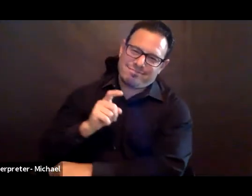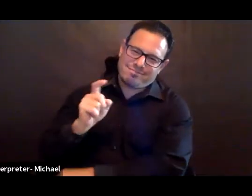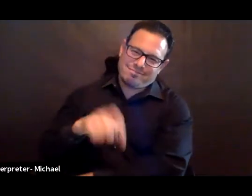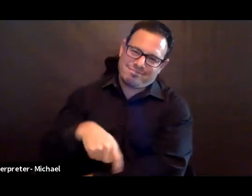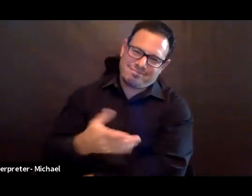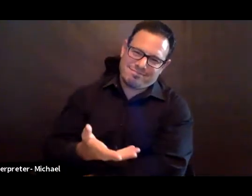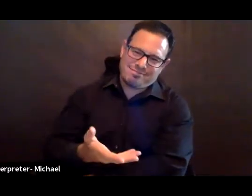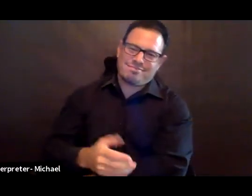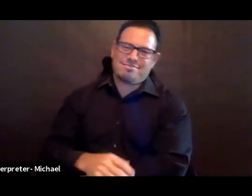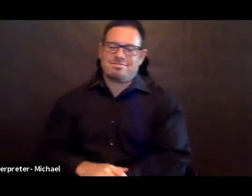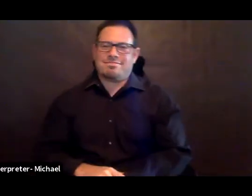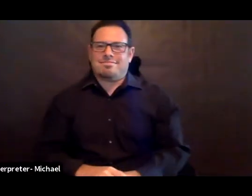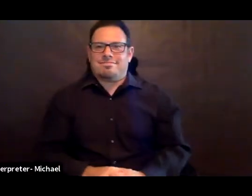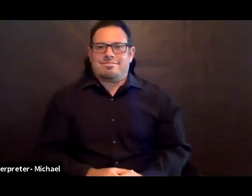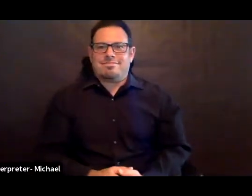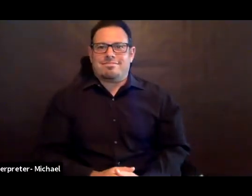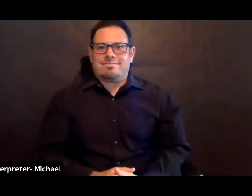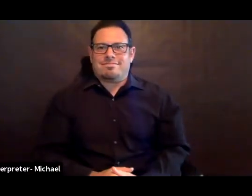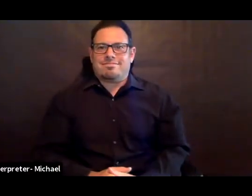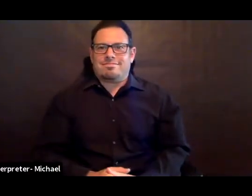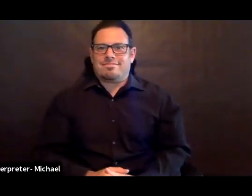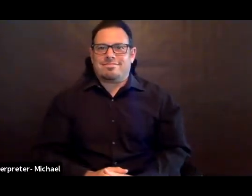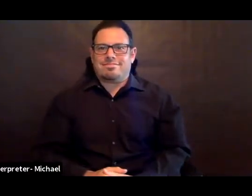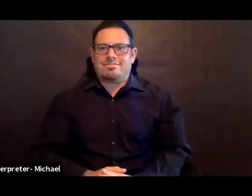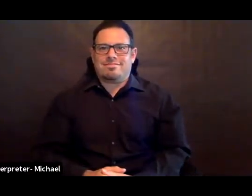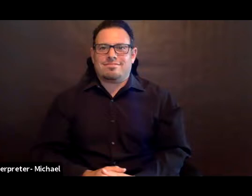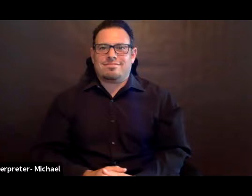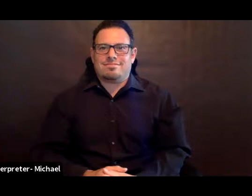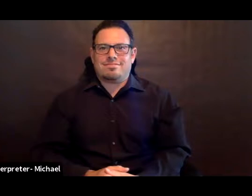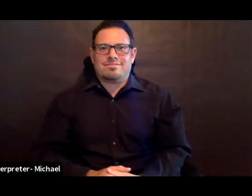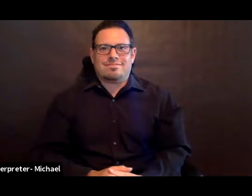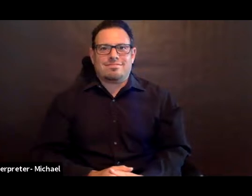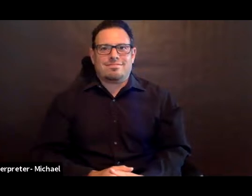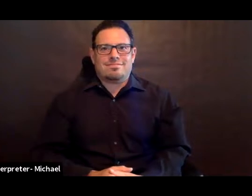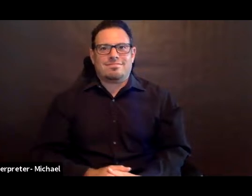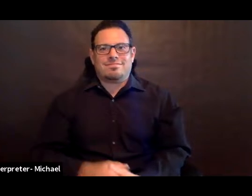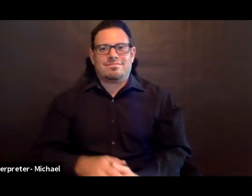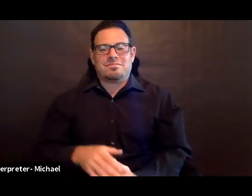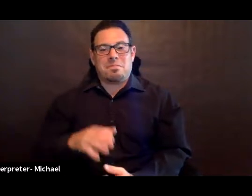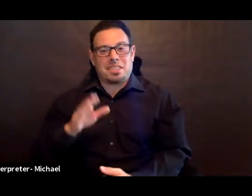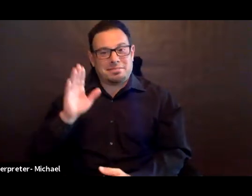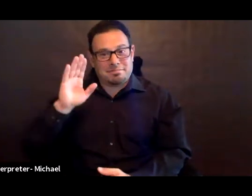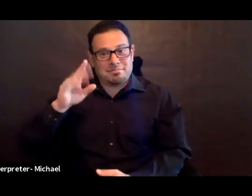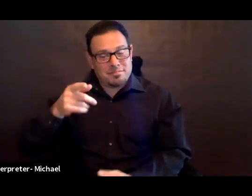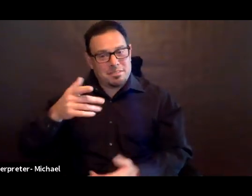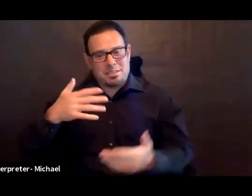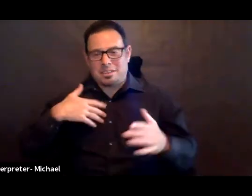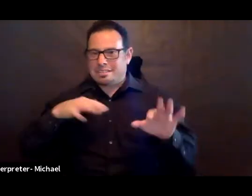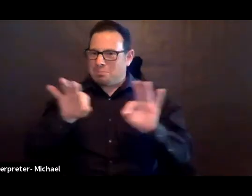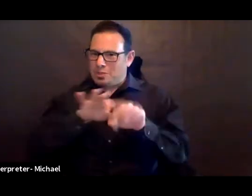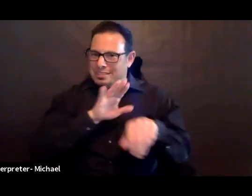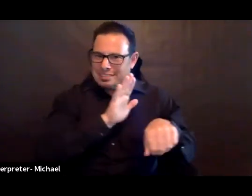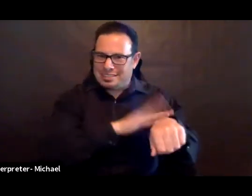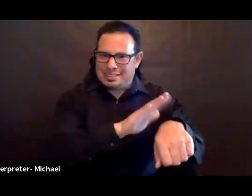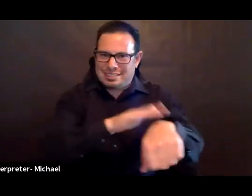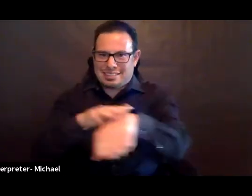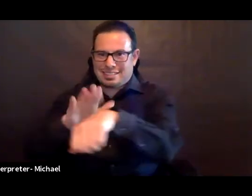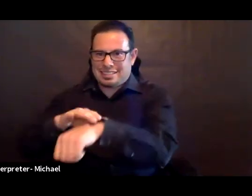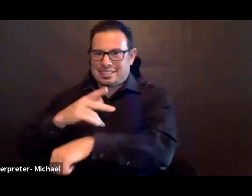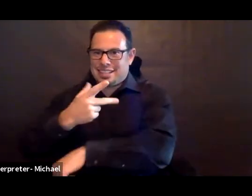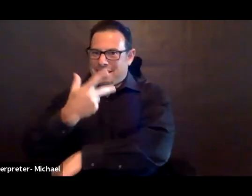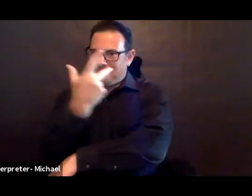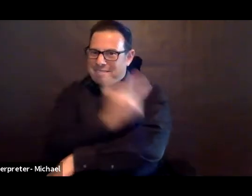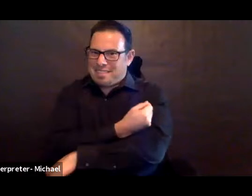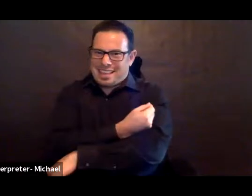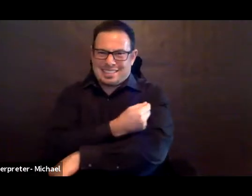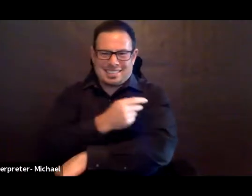very few illnesses serious enough to require hospitalization. Again, reminding you of that 99.9% statistic